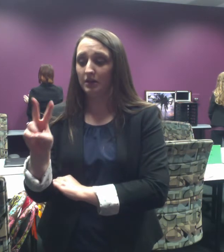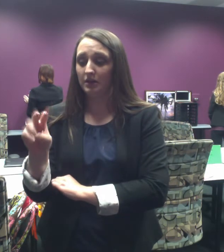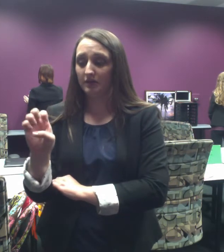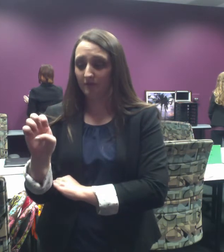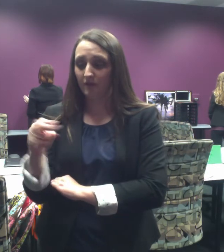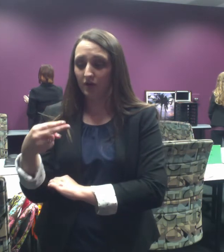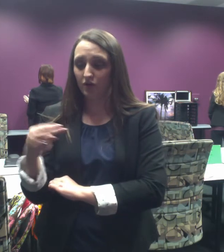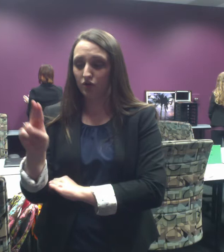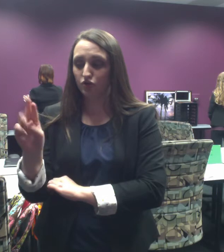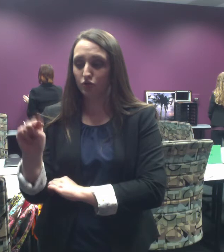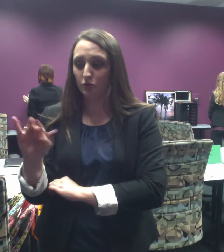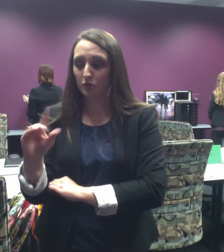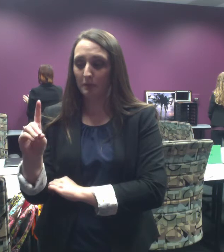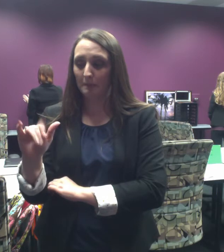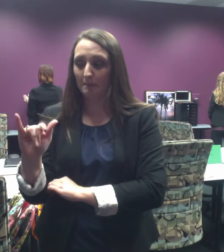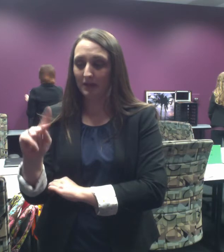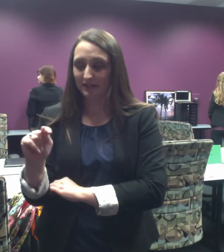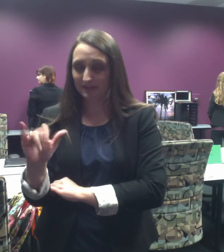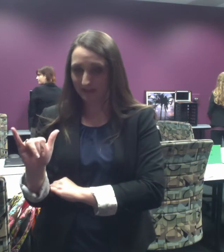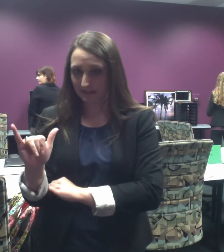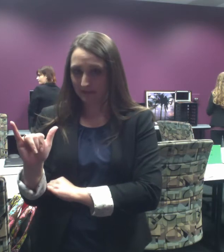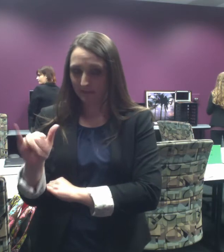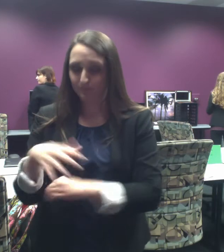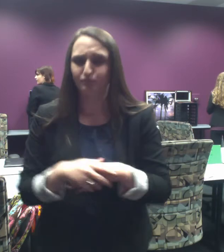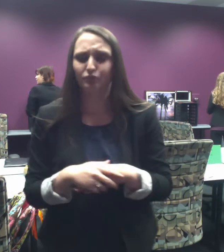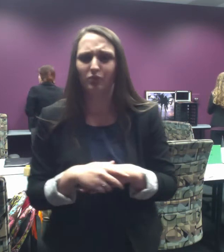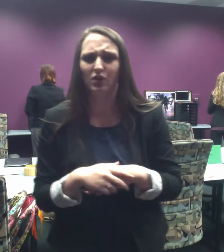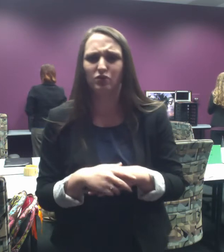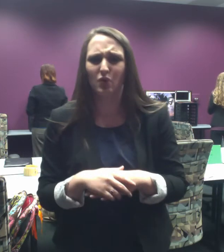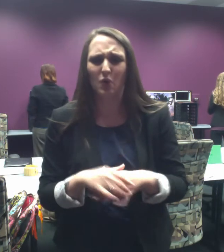is called a psychrometer. Now this is